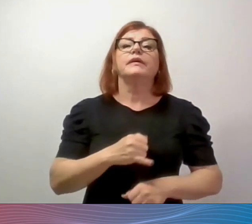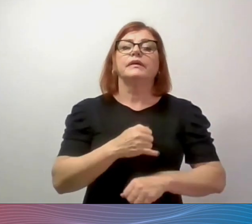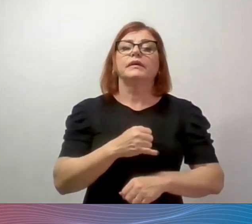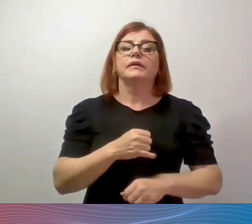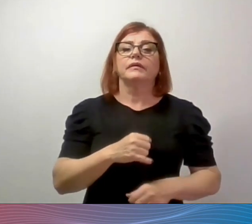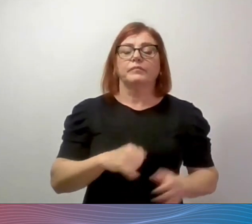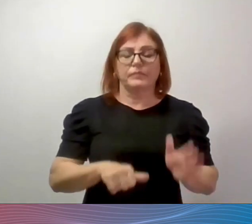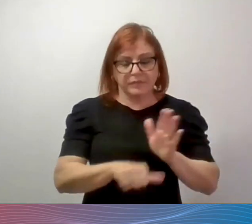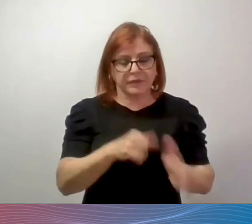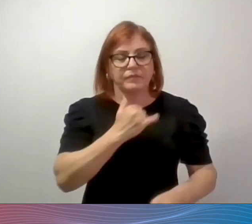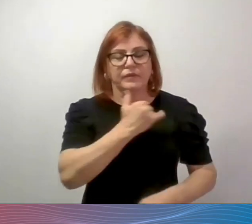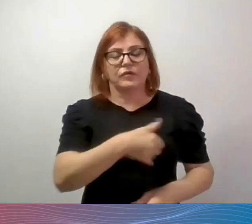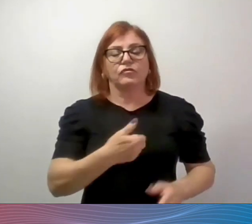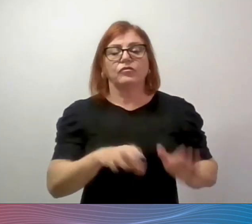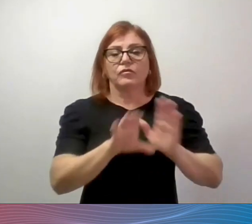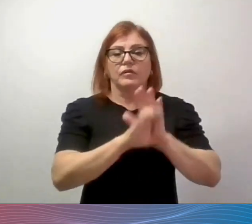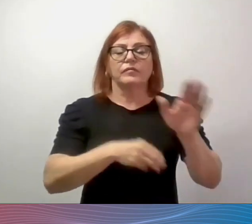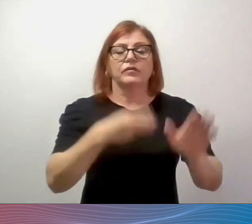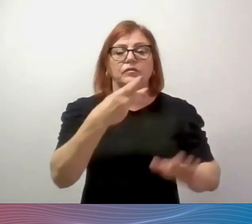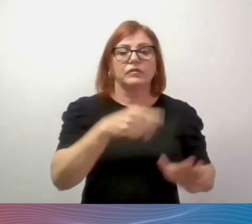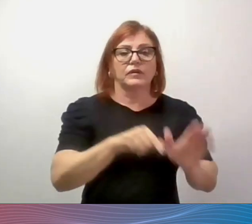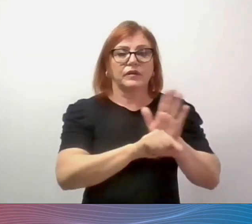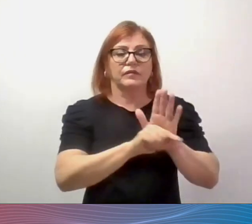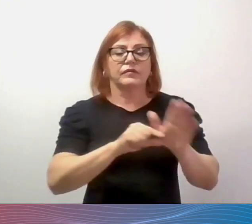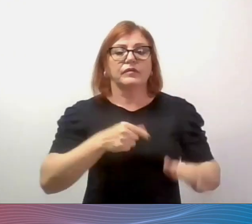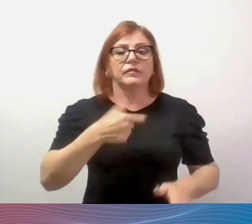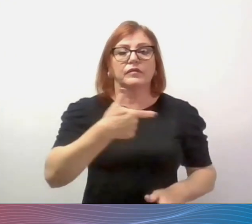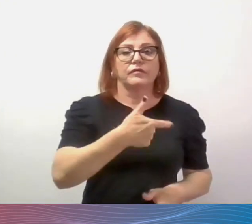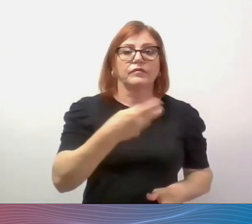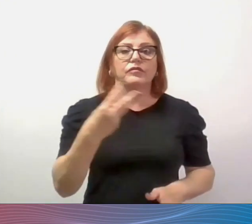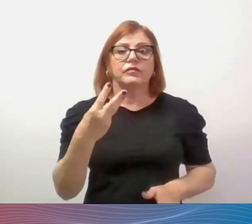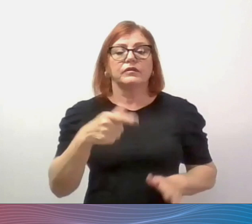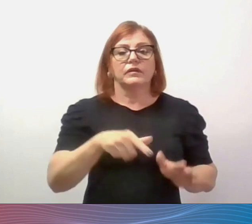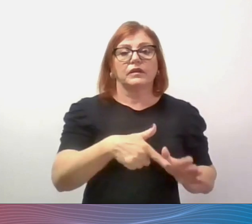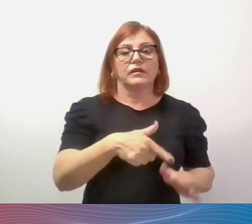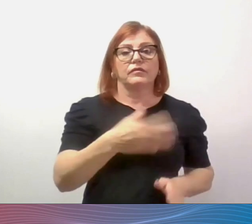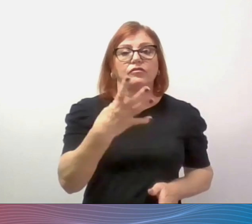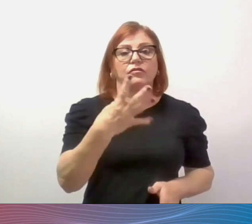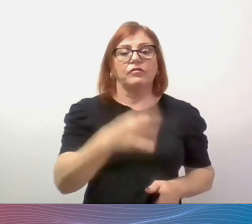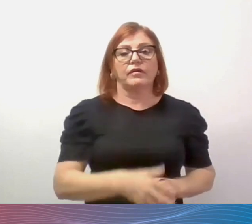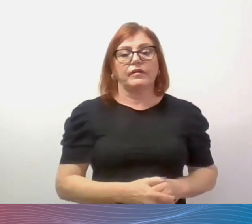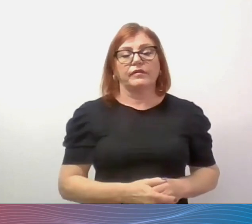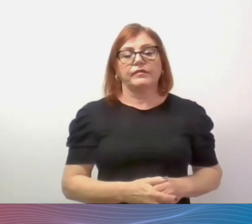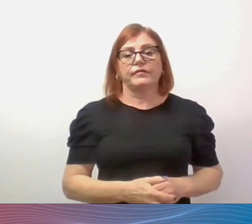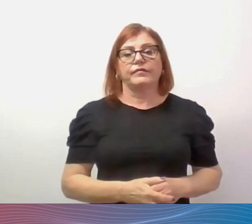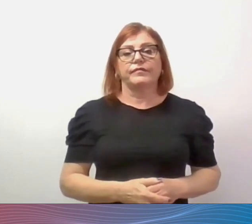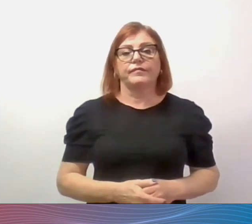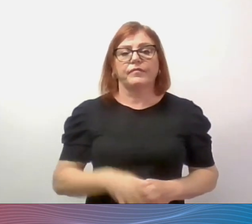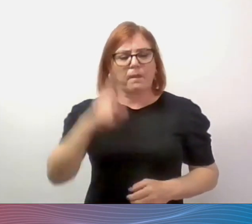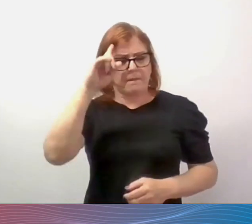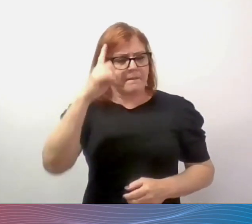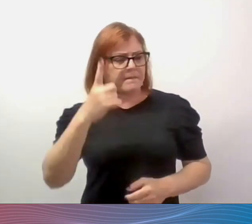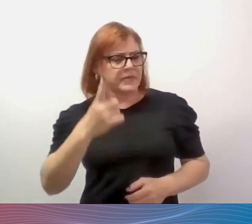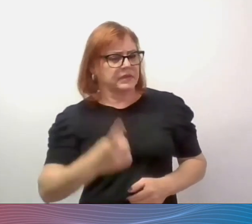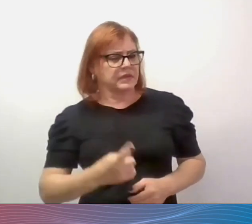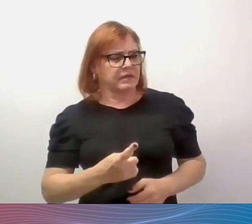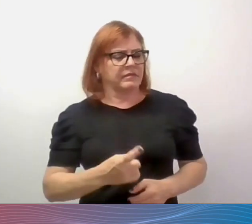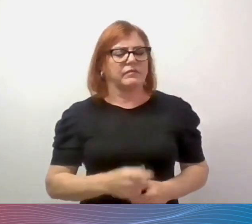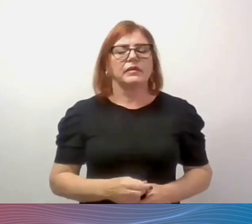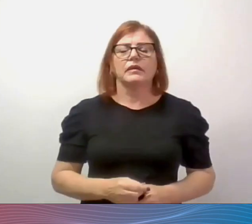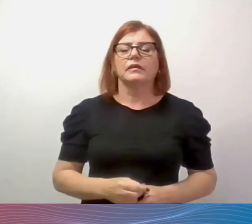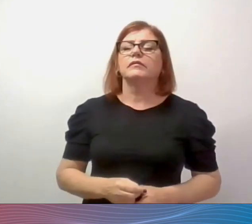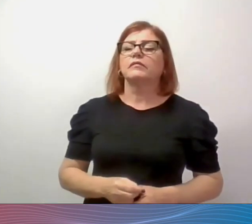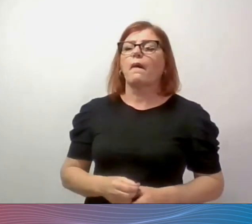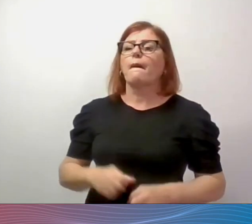chapter 3:23-24. Verse 23 and 24. Ora, o seu mandamento é esse, que creiamos em o nome de